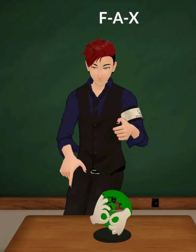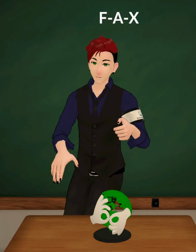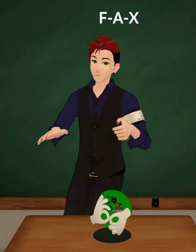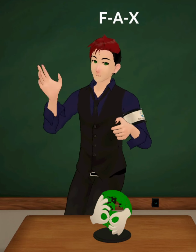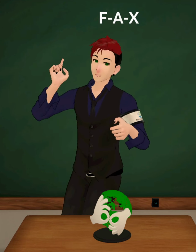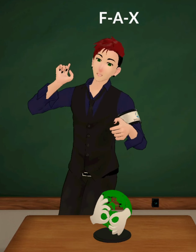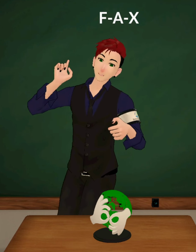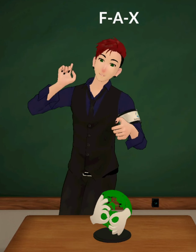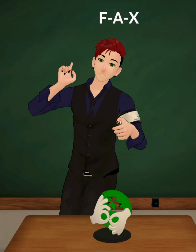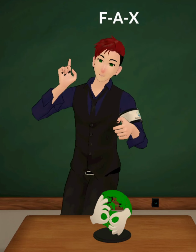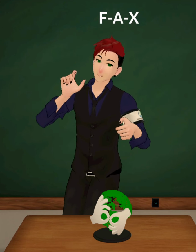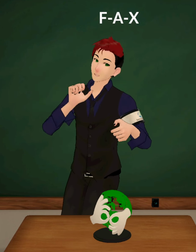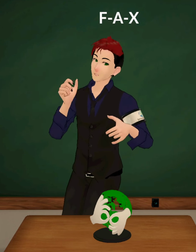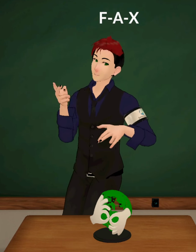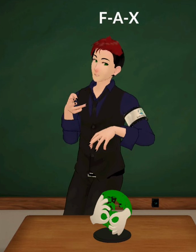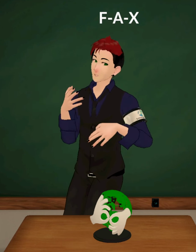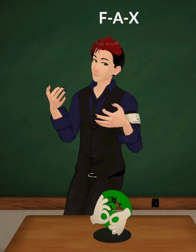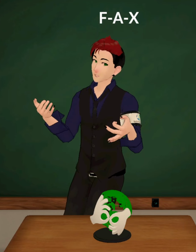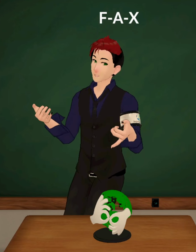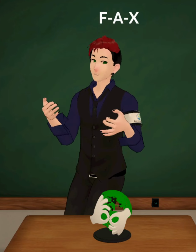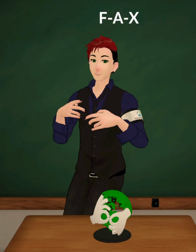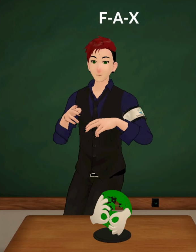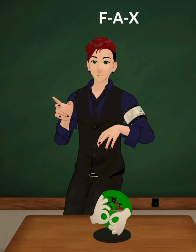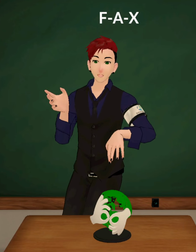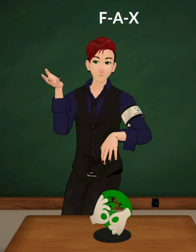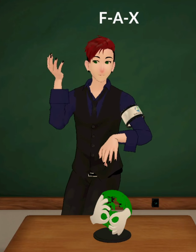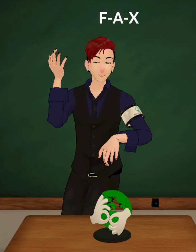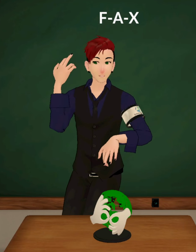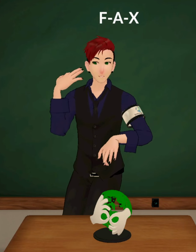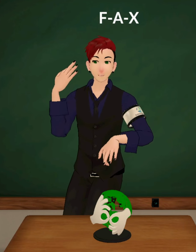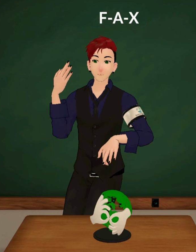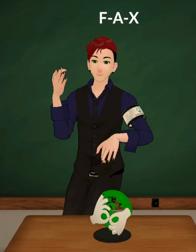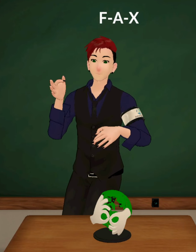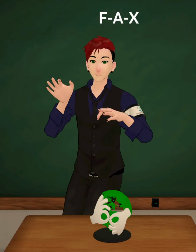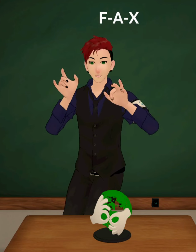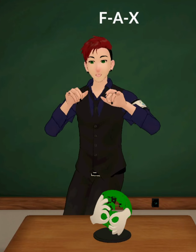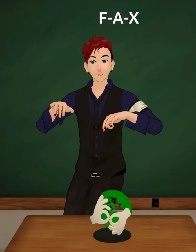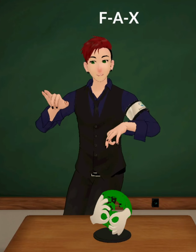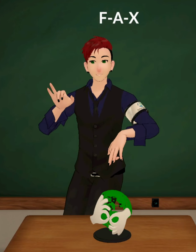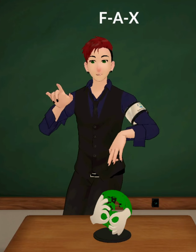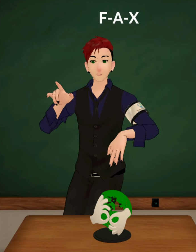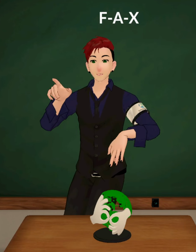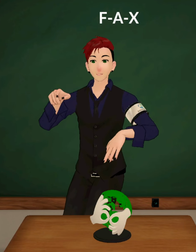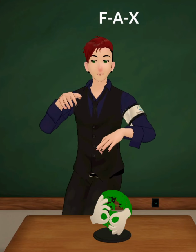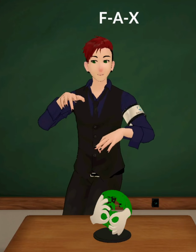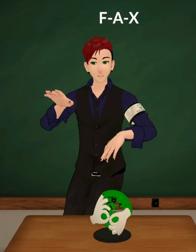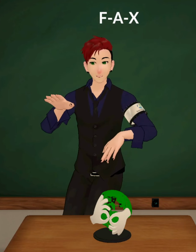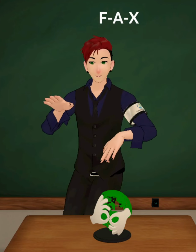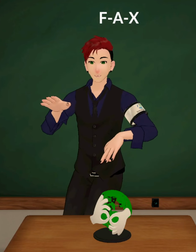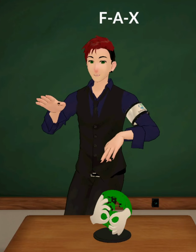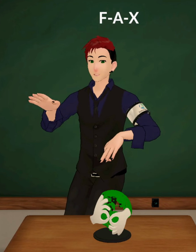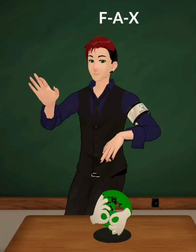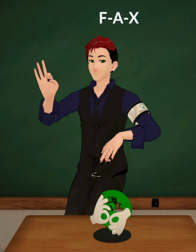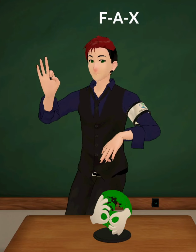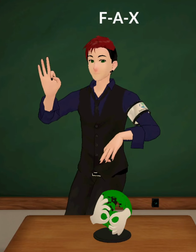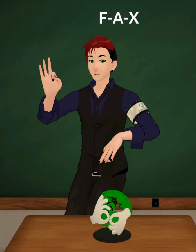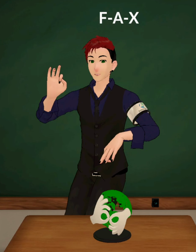Same with fax, which we don't really use nowadays, but back then, very common to say, oh, you need to fax that to me, and it'd